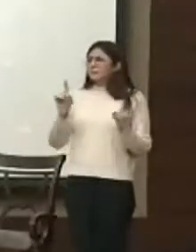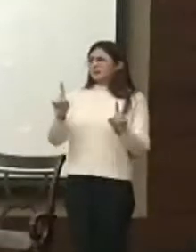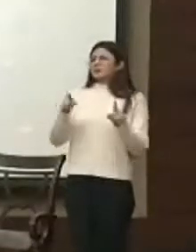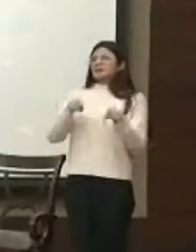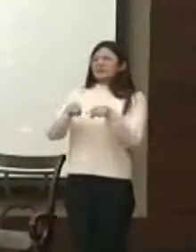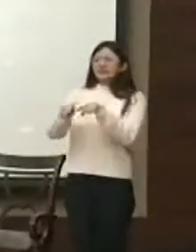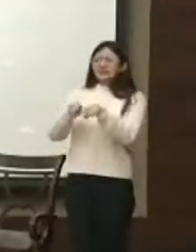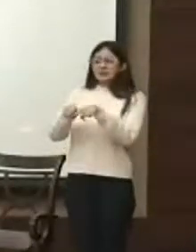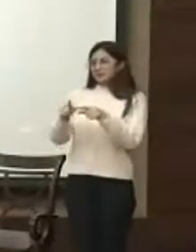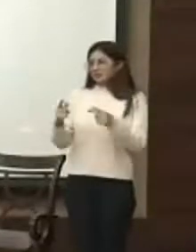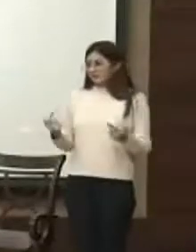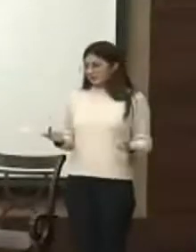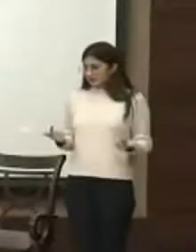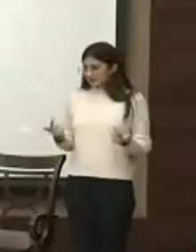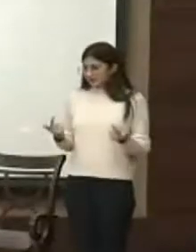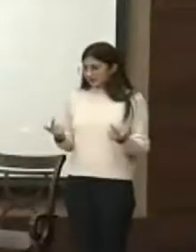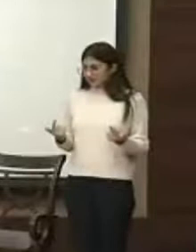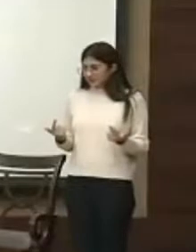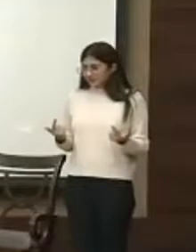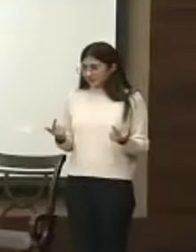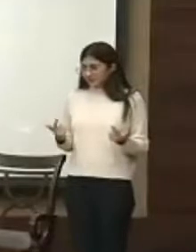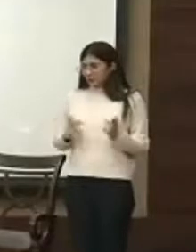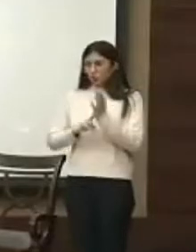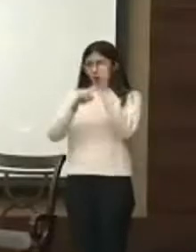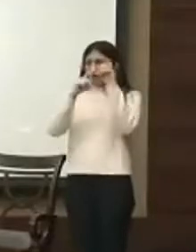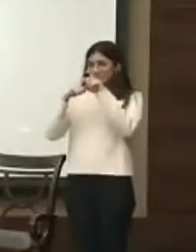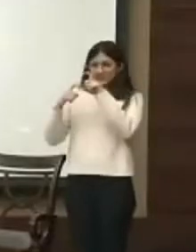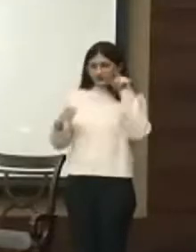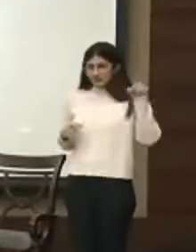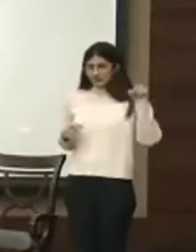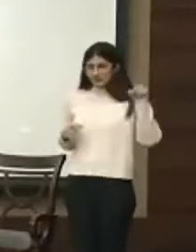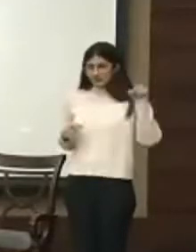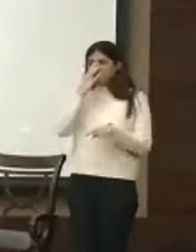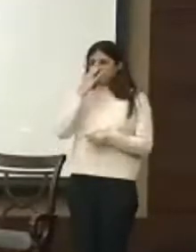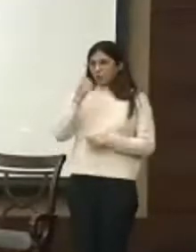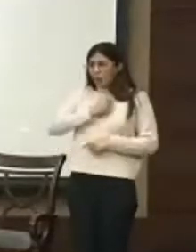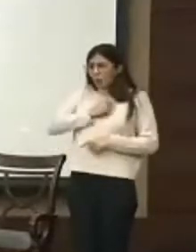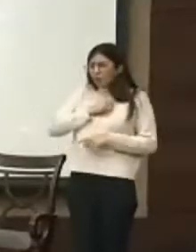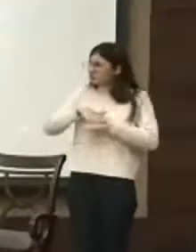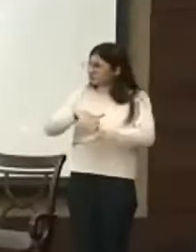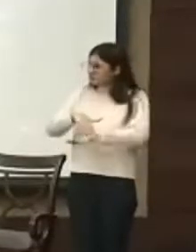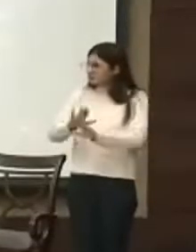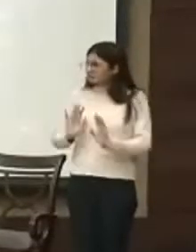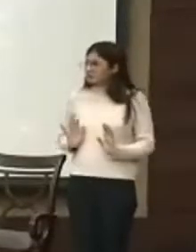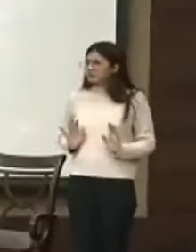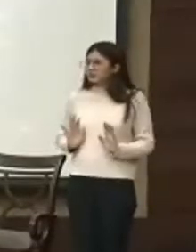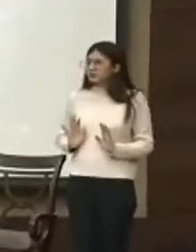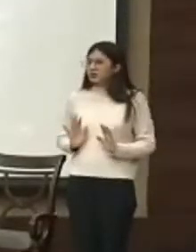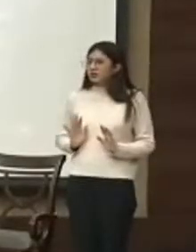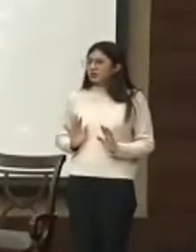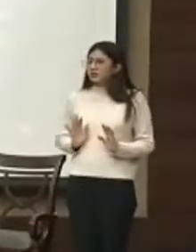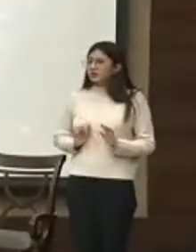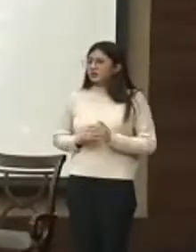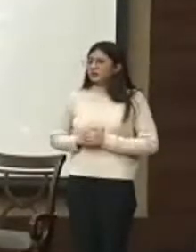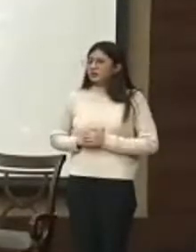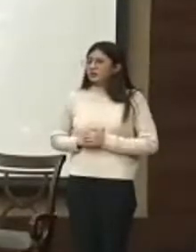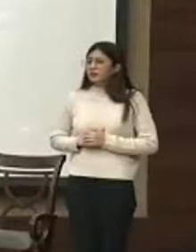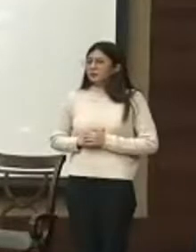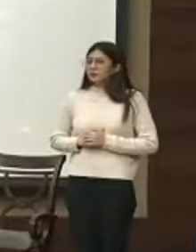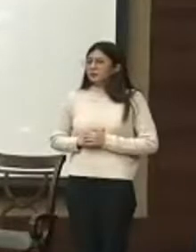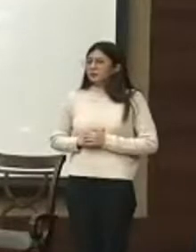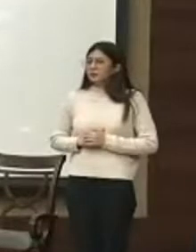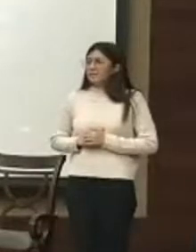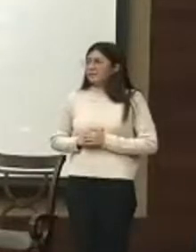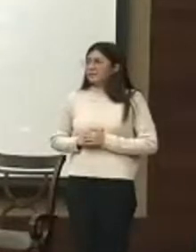the example of the Northeast of my lived experience, then I think